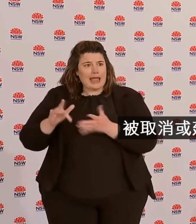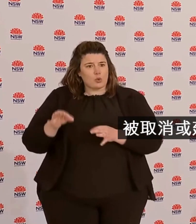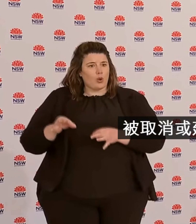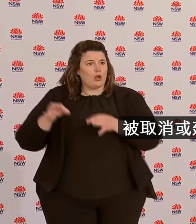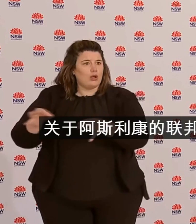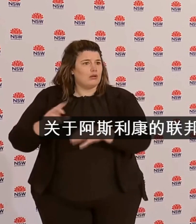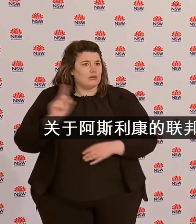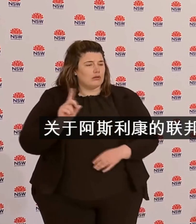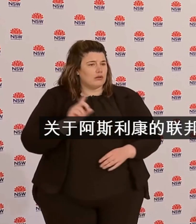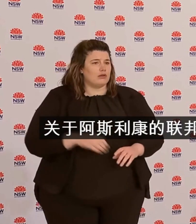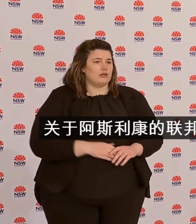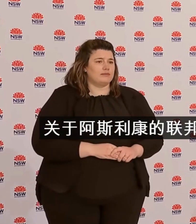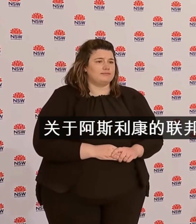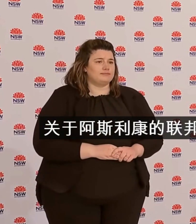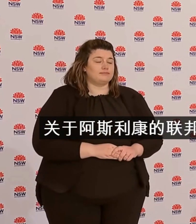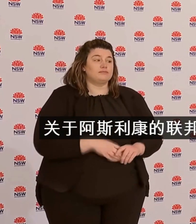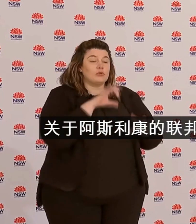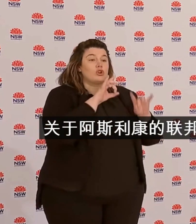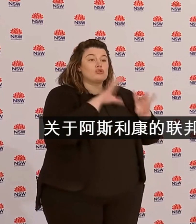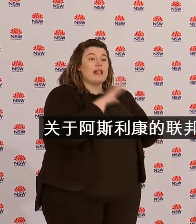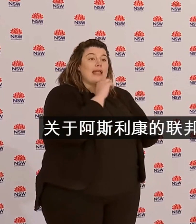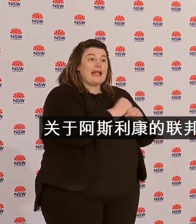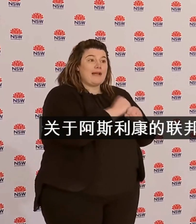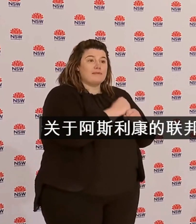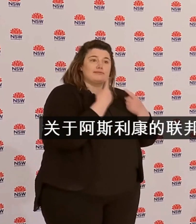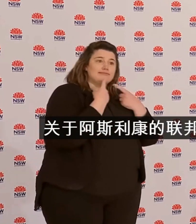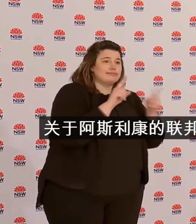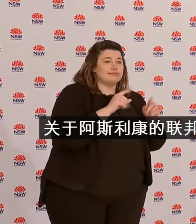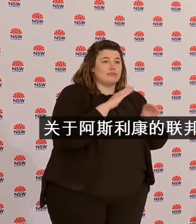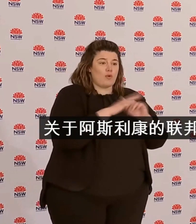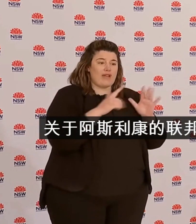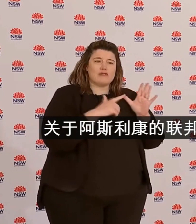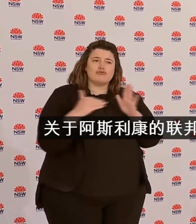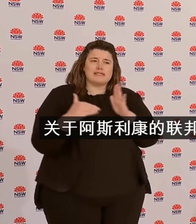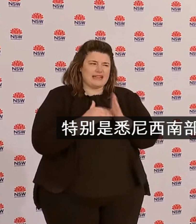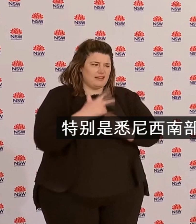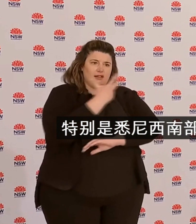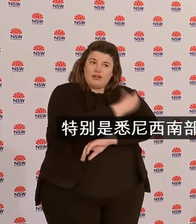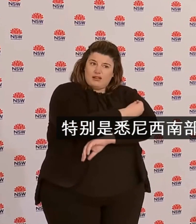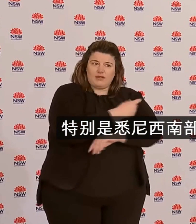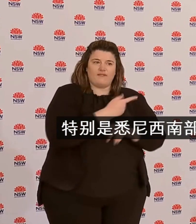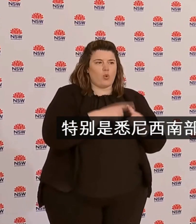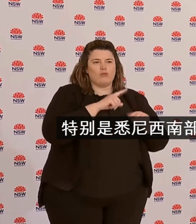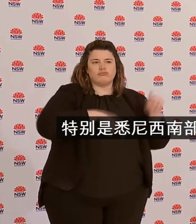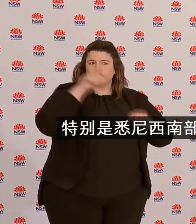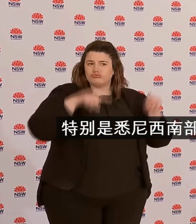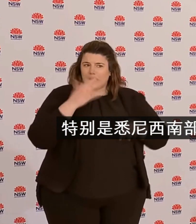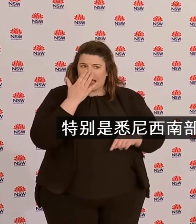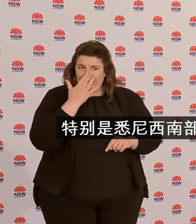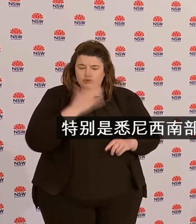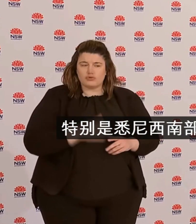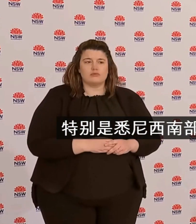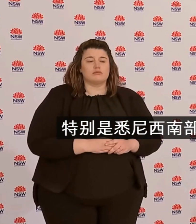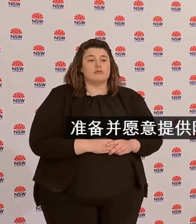the revision of the federal health advice around AstraZeneca is important. In southwestern Sydney in particular, we have